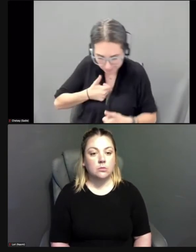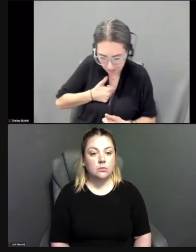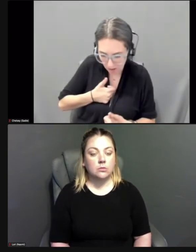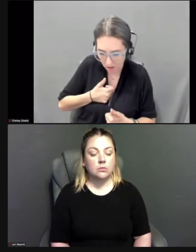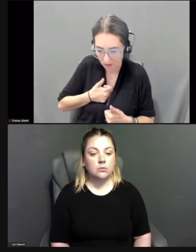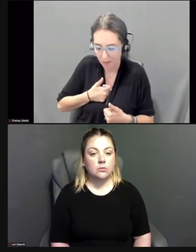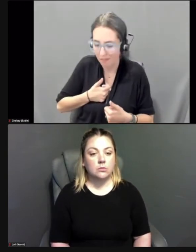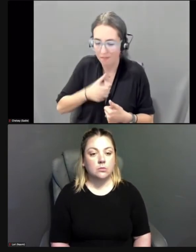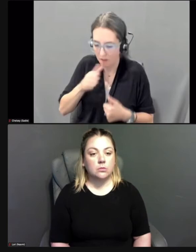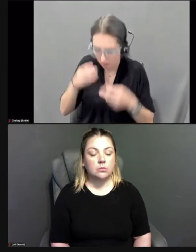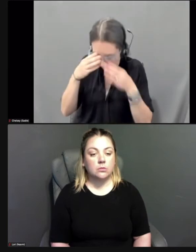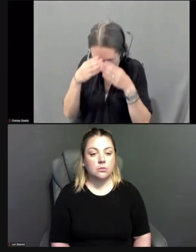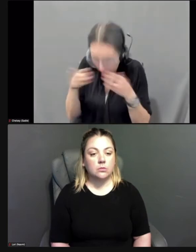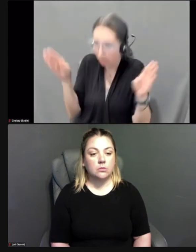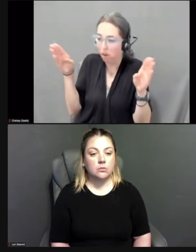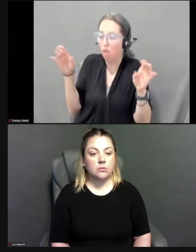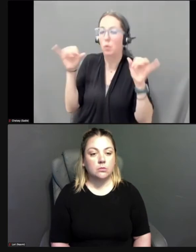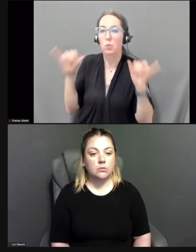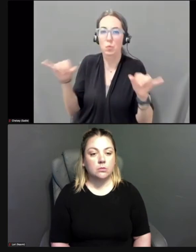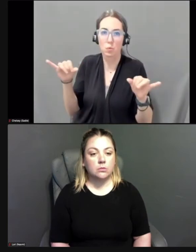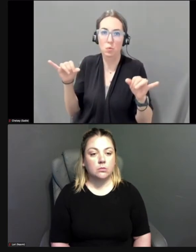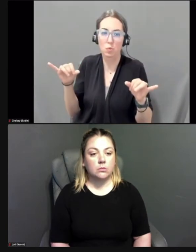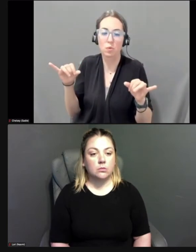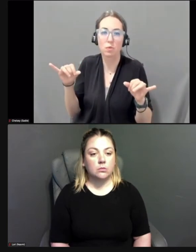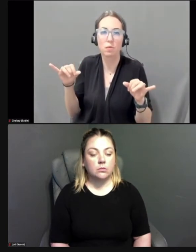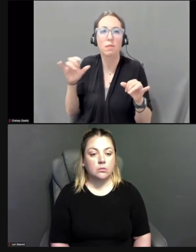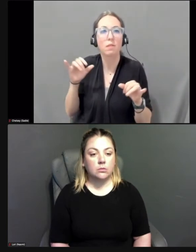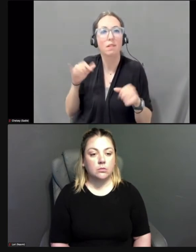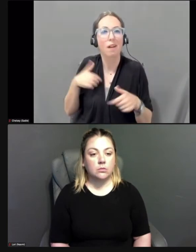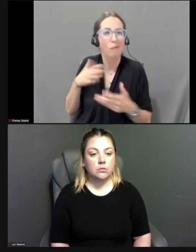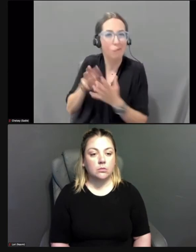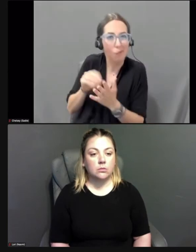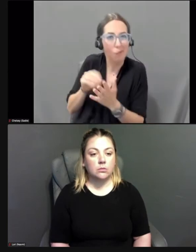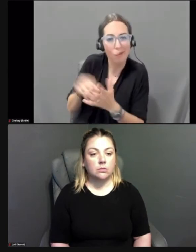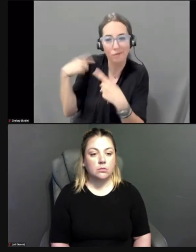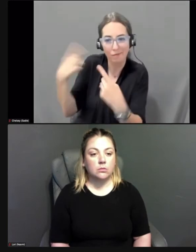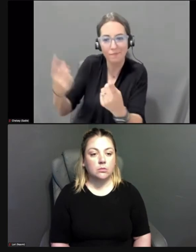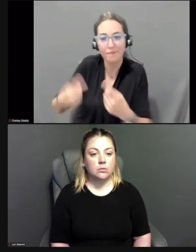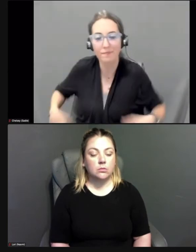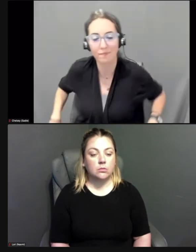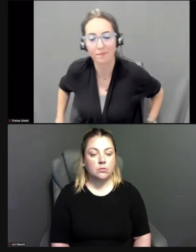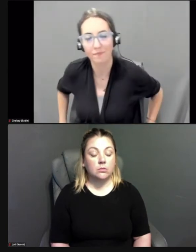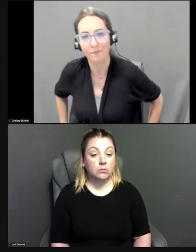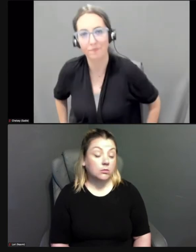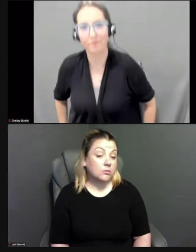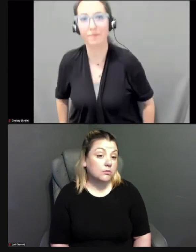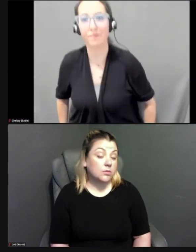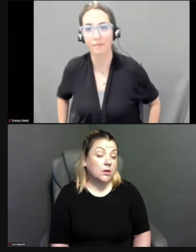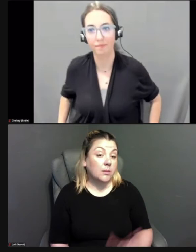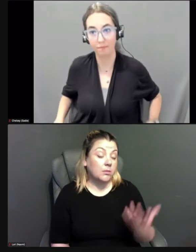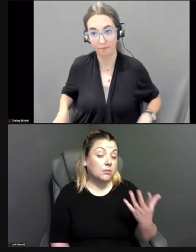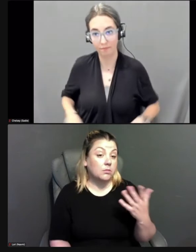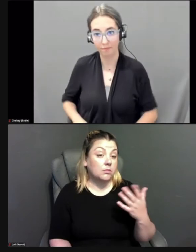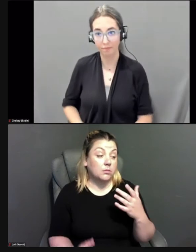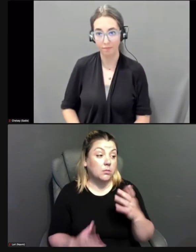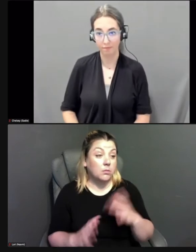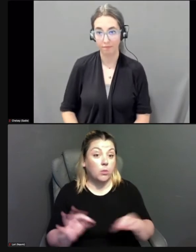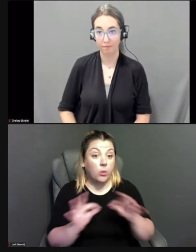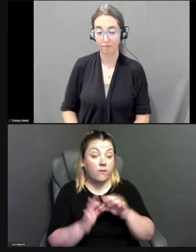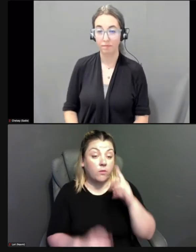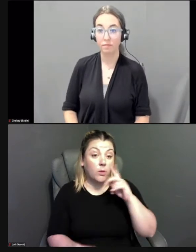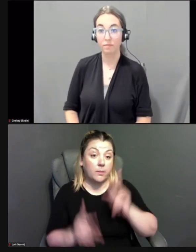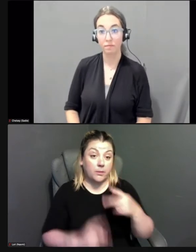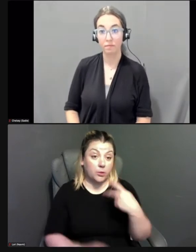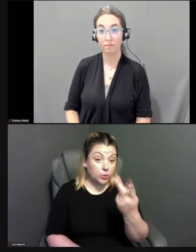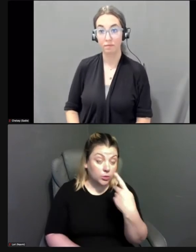and learning for me too. Especially for folks like us who have a lot of body privilege, you know, yes. as, you know,